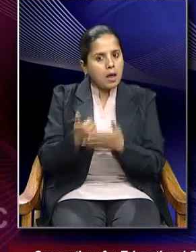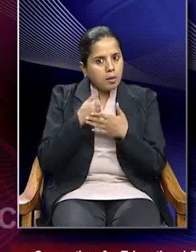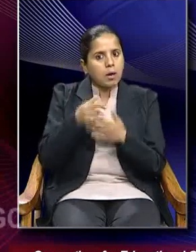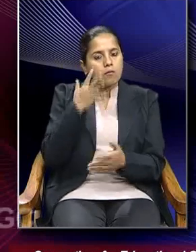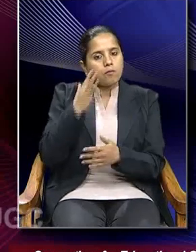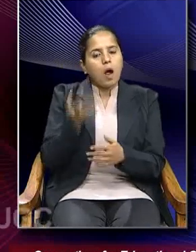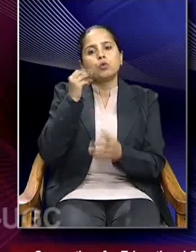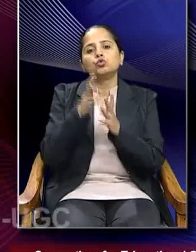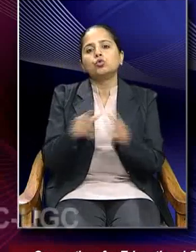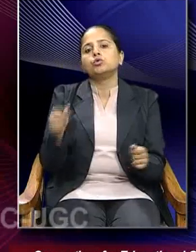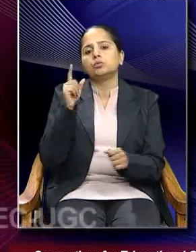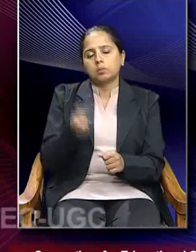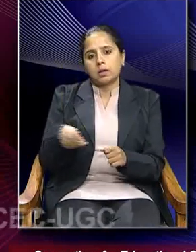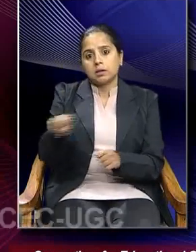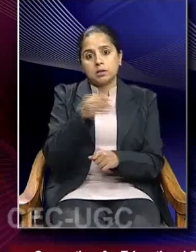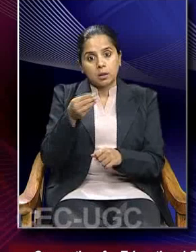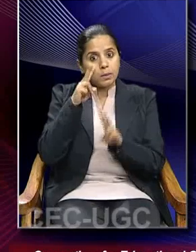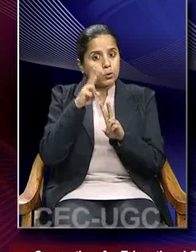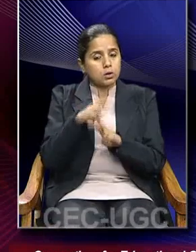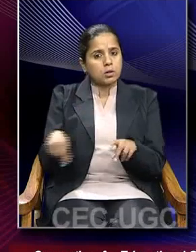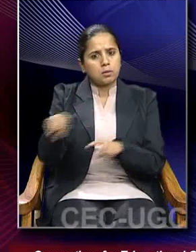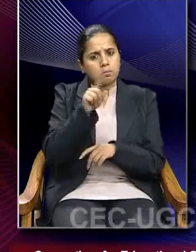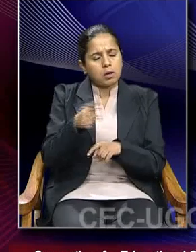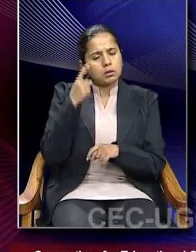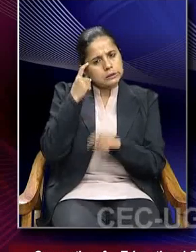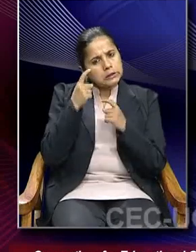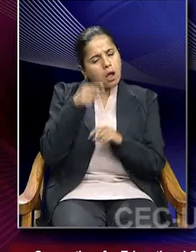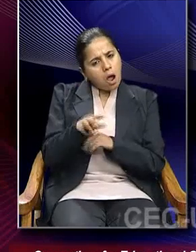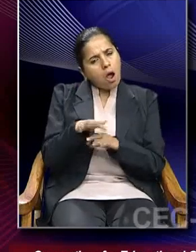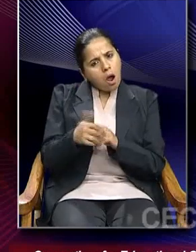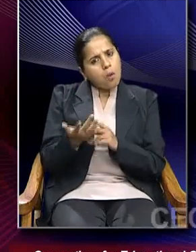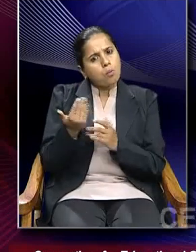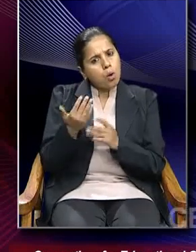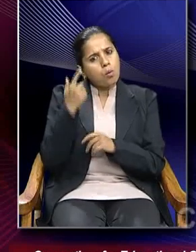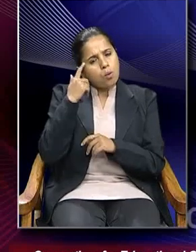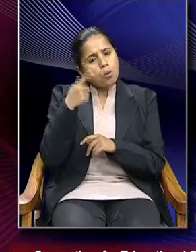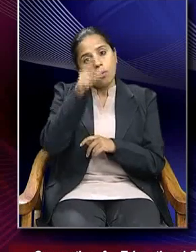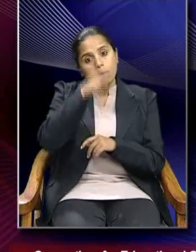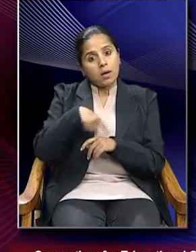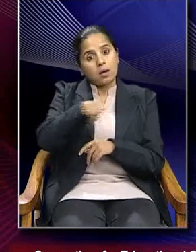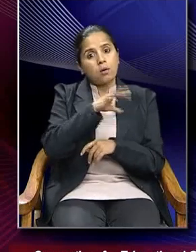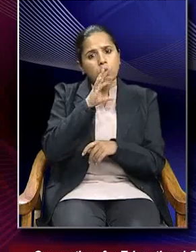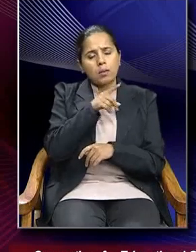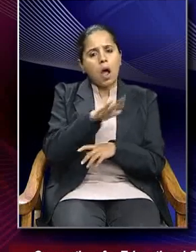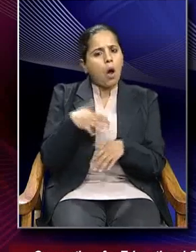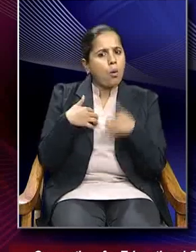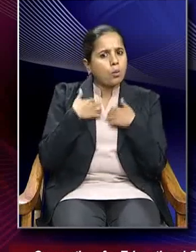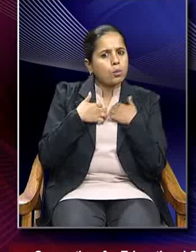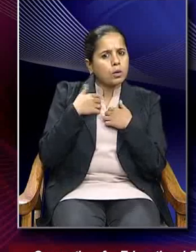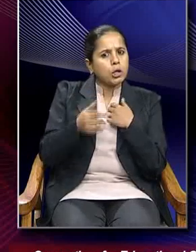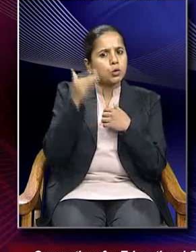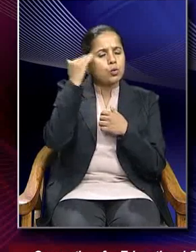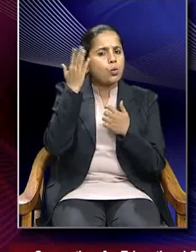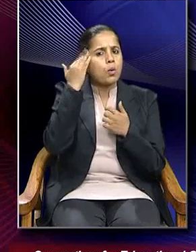be something that makes a researcher think what he or she is interested in